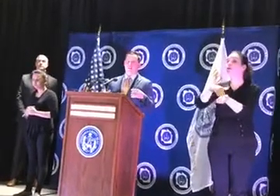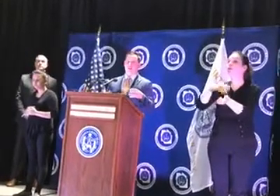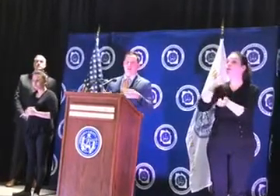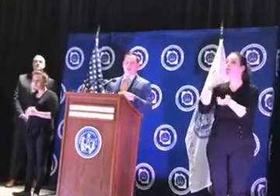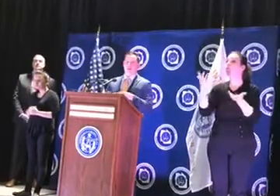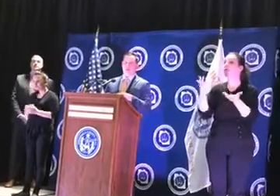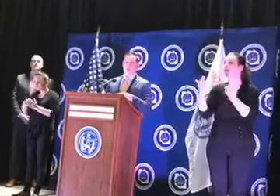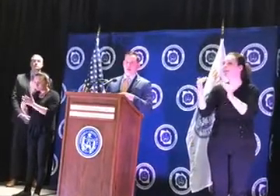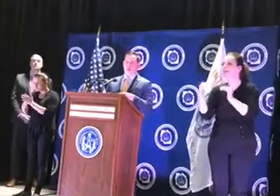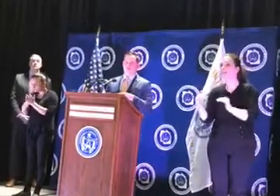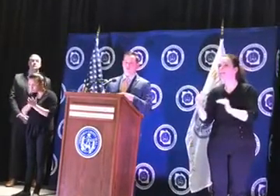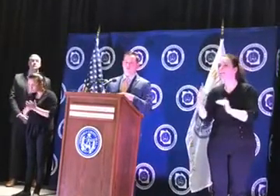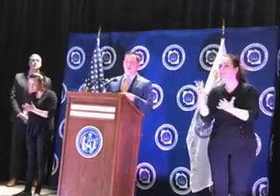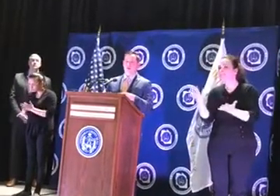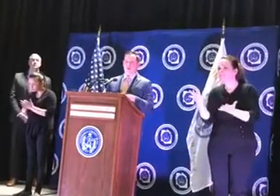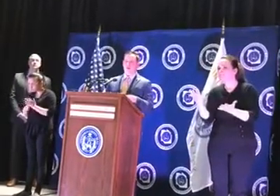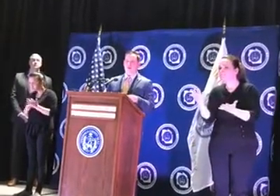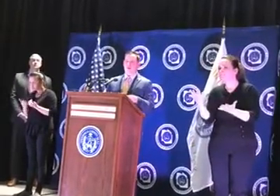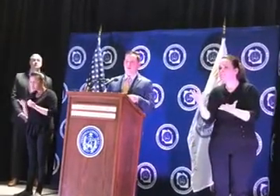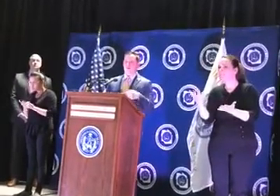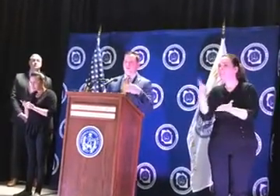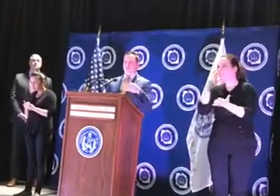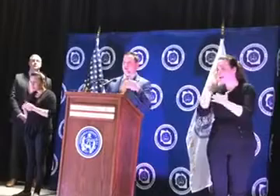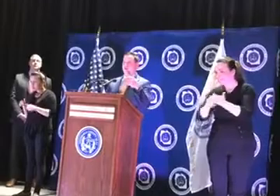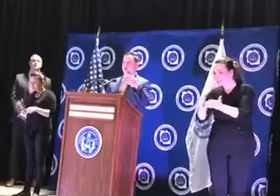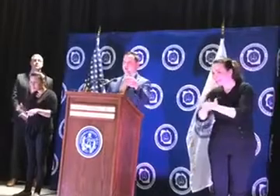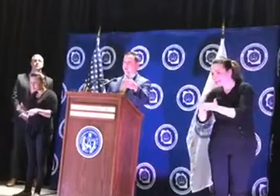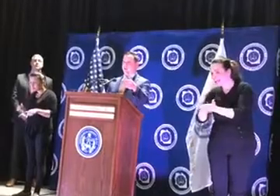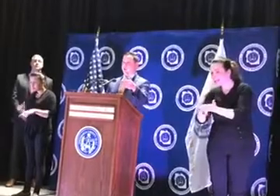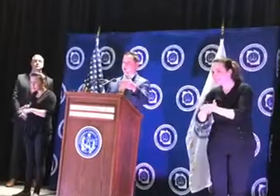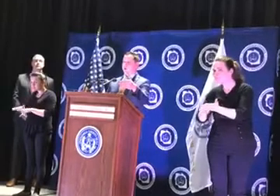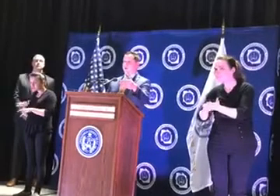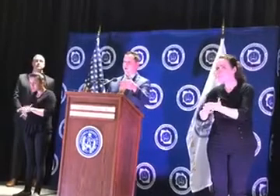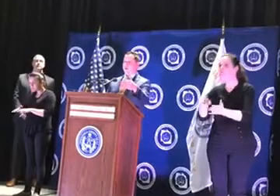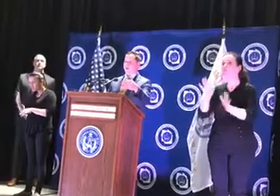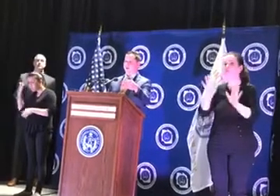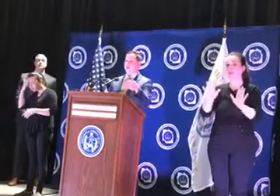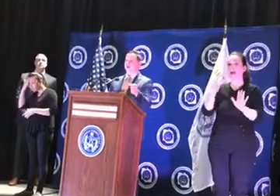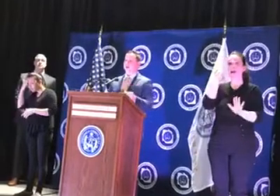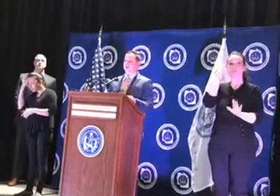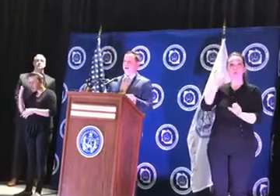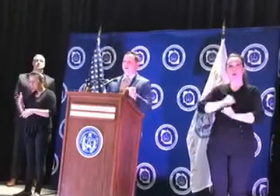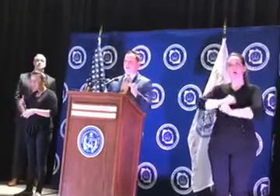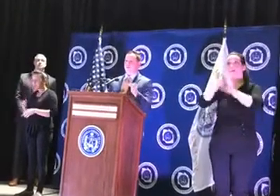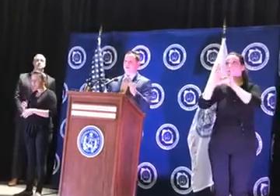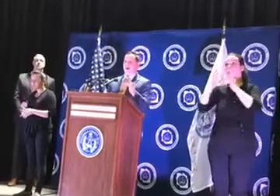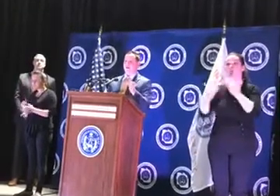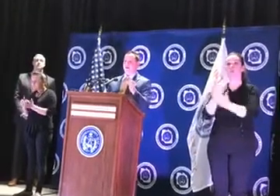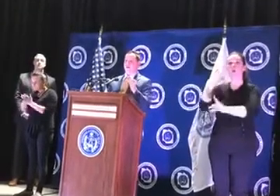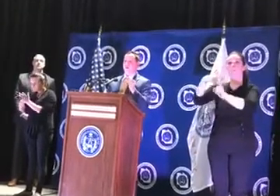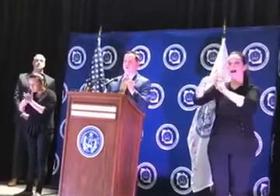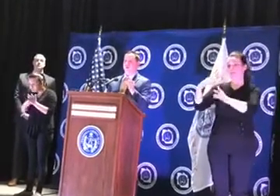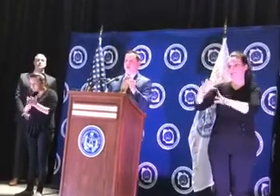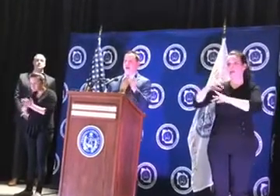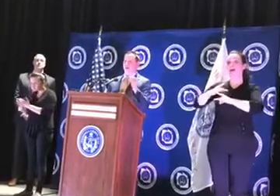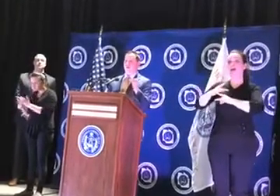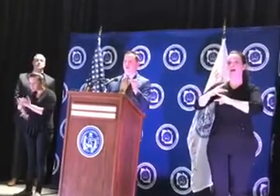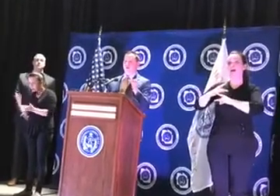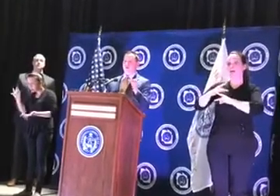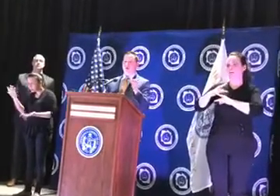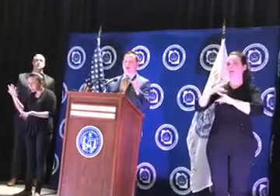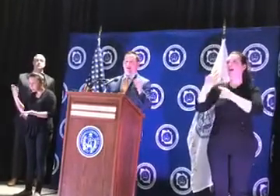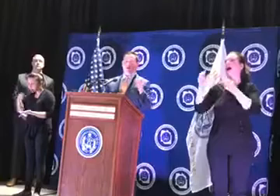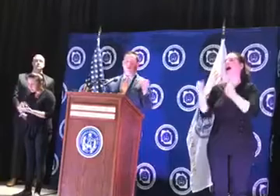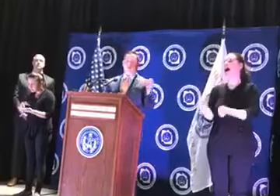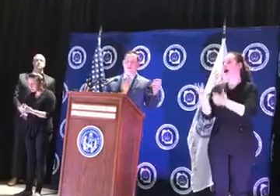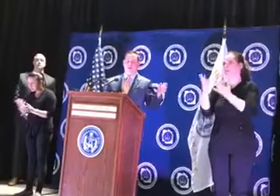about how many new cases we have, and think about the investigations that need to go in immediately to identify those at risk